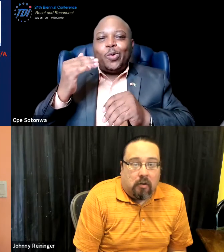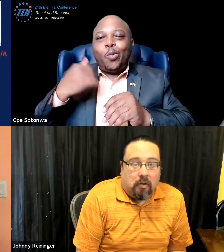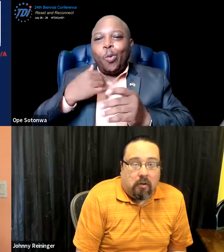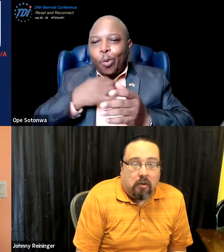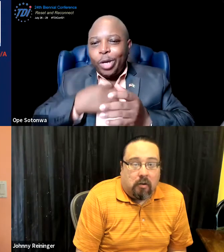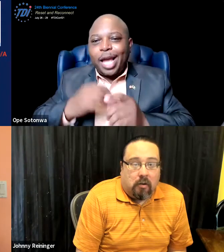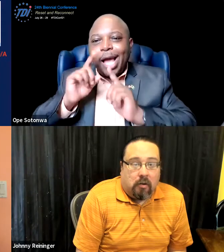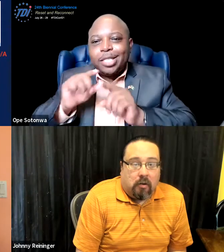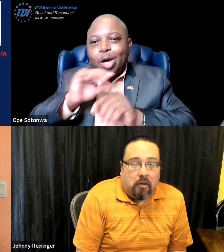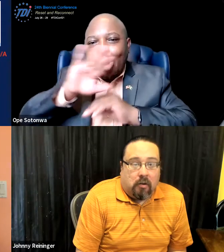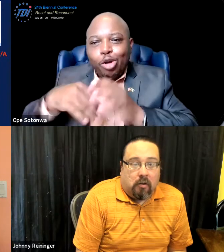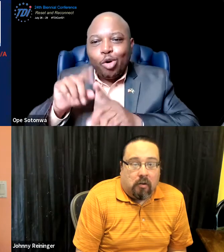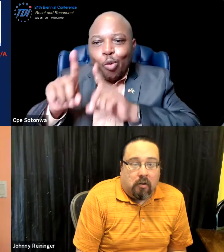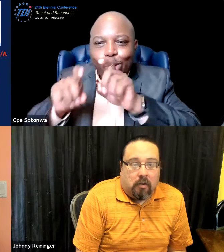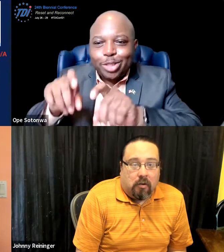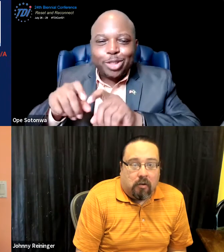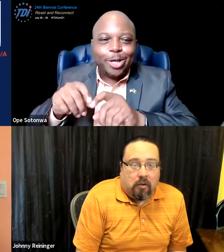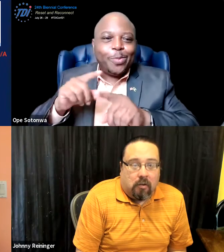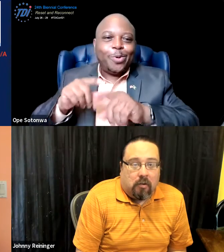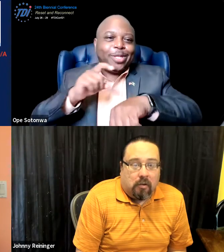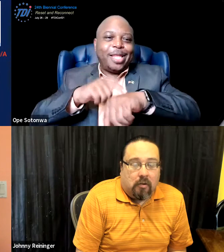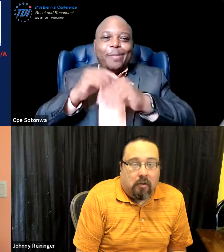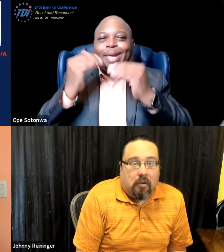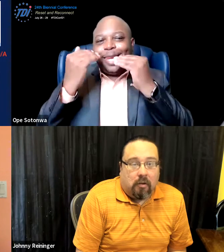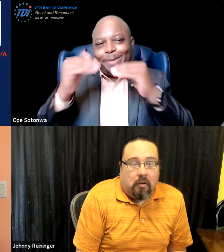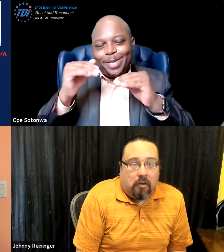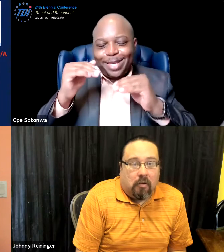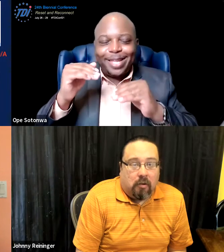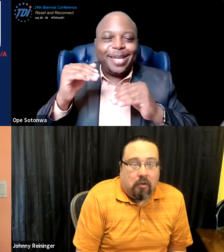and the questions you made in the chat. I wish I could have time to answer